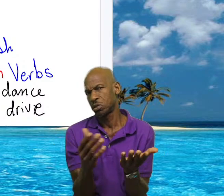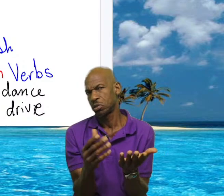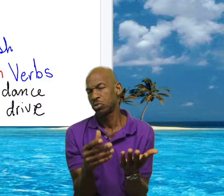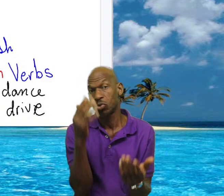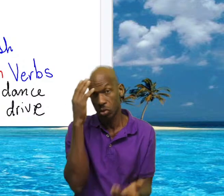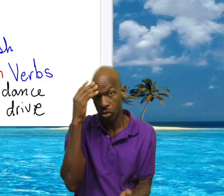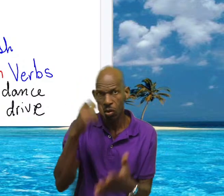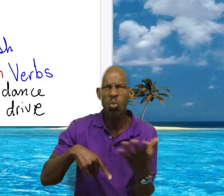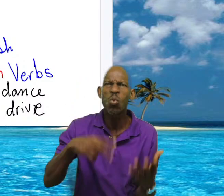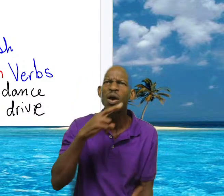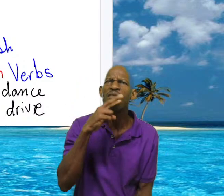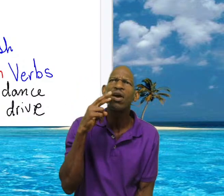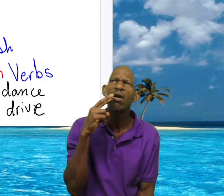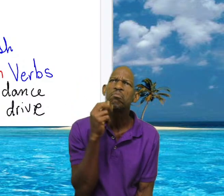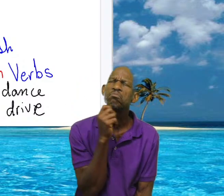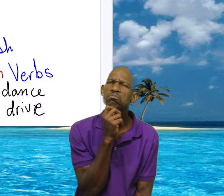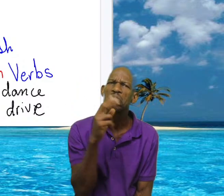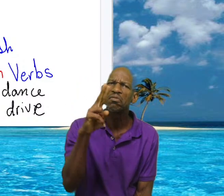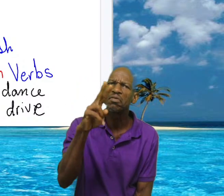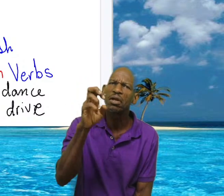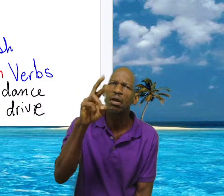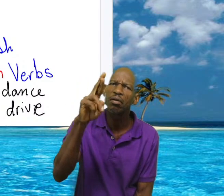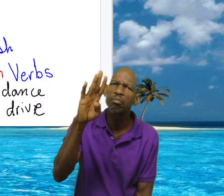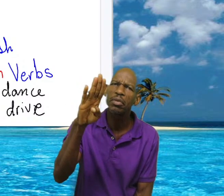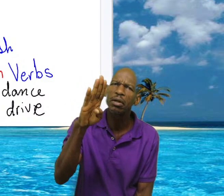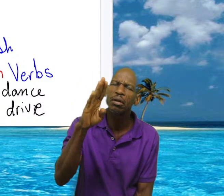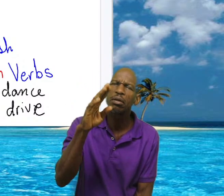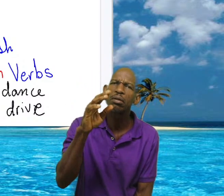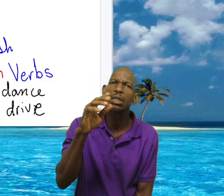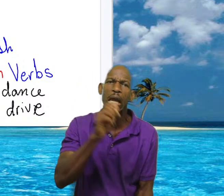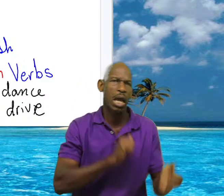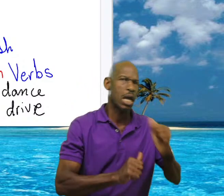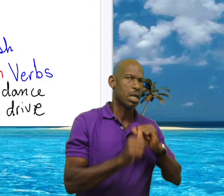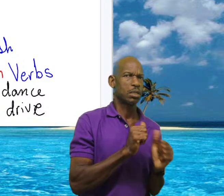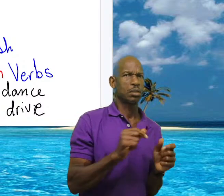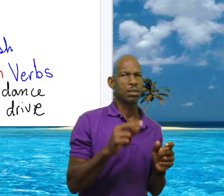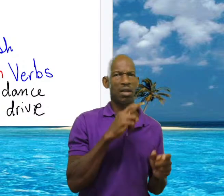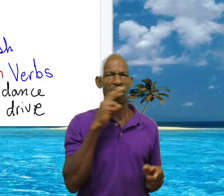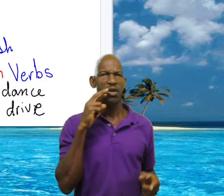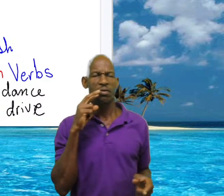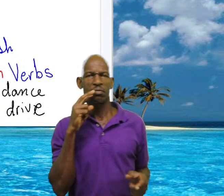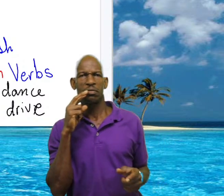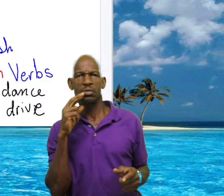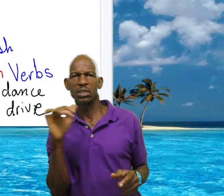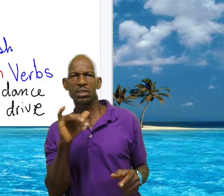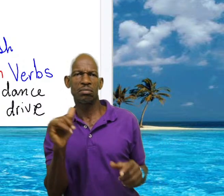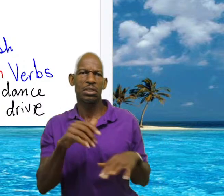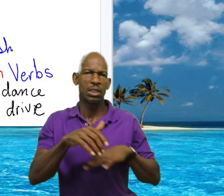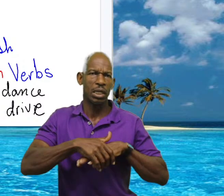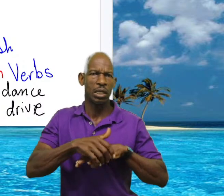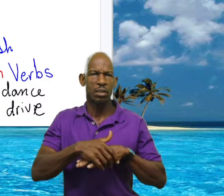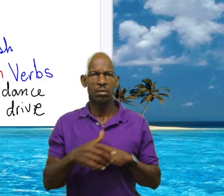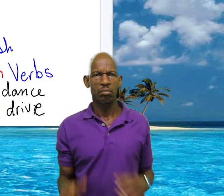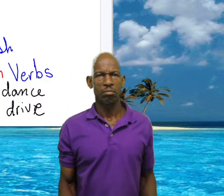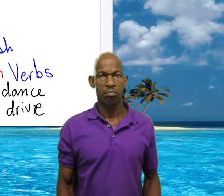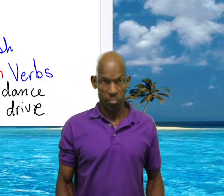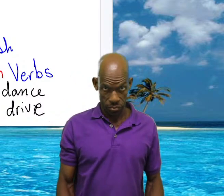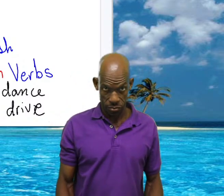We said that in sign language we have action verbs, same as in English. Okay, so